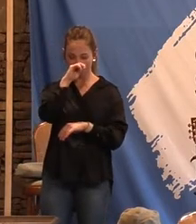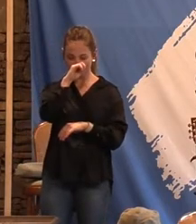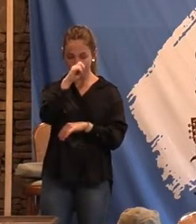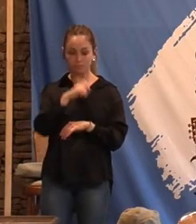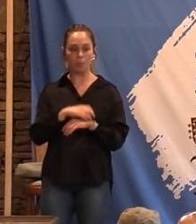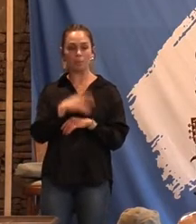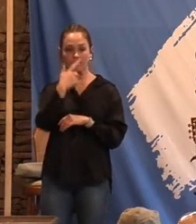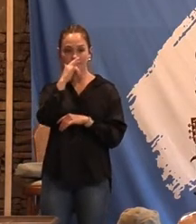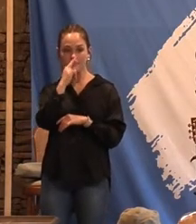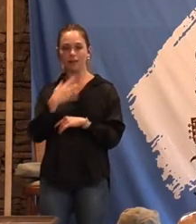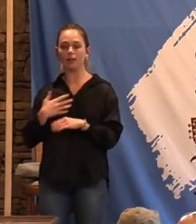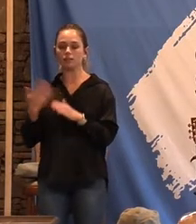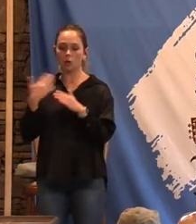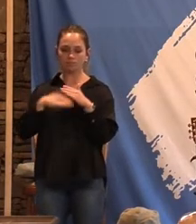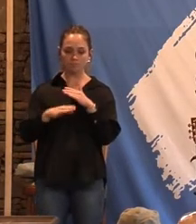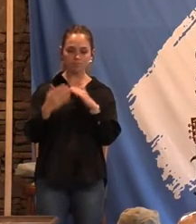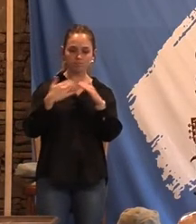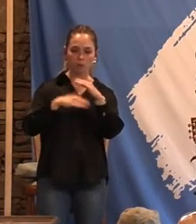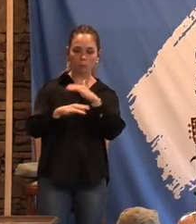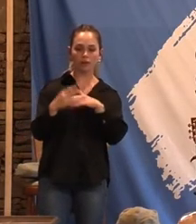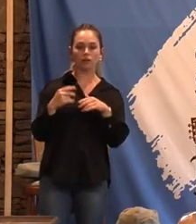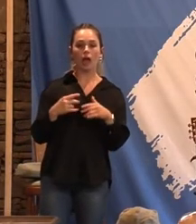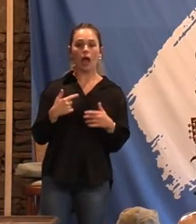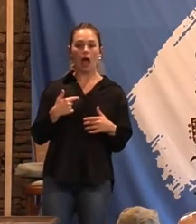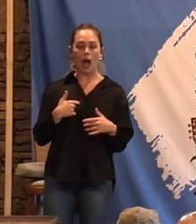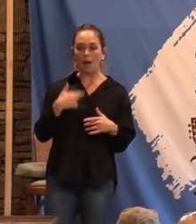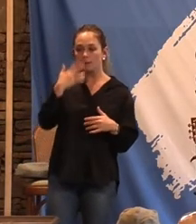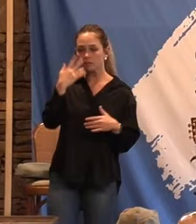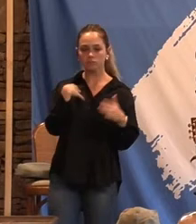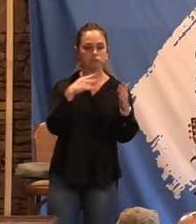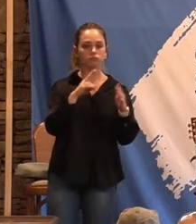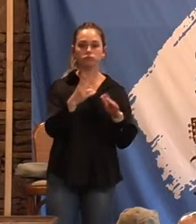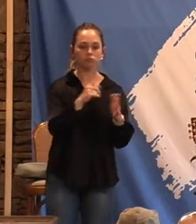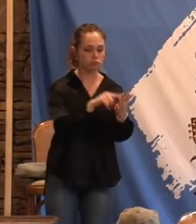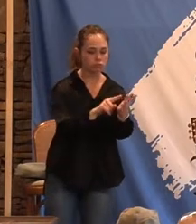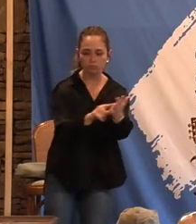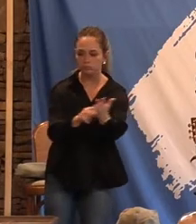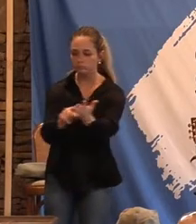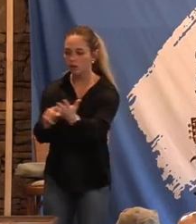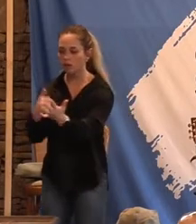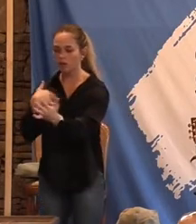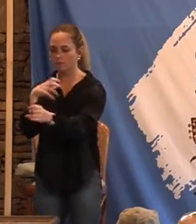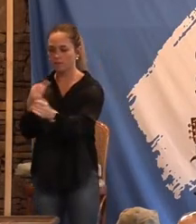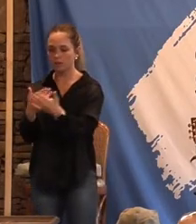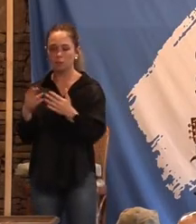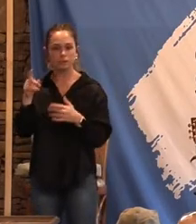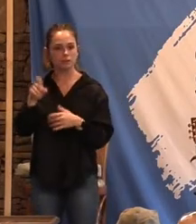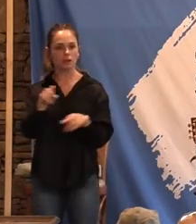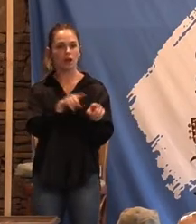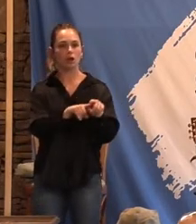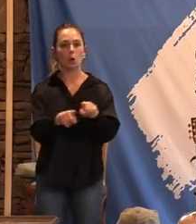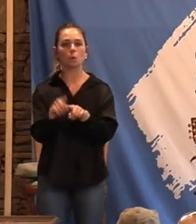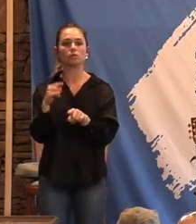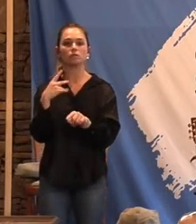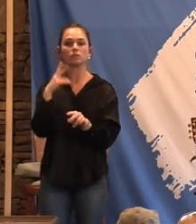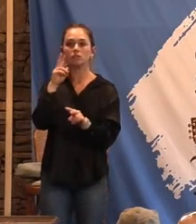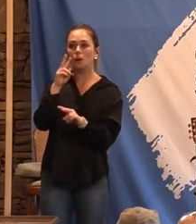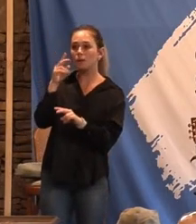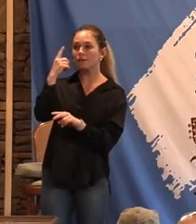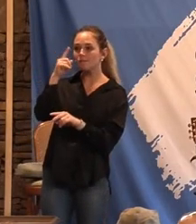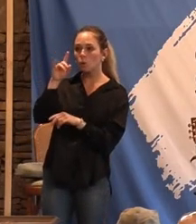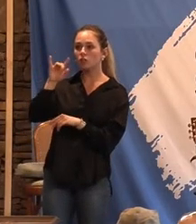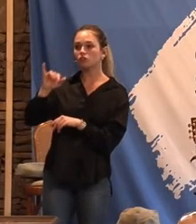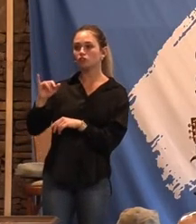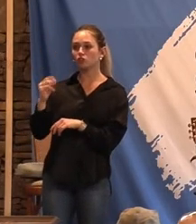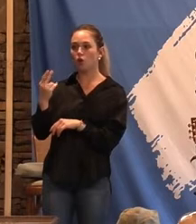kids are filing into the sanctuary. I'm up front double-checking that I have everything. And I'm also keeping an eye out for